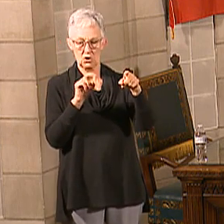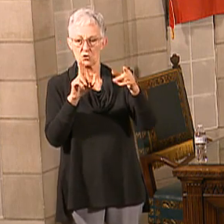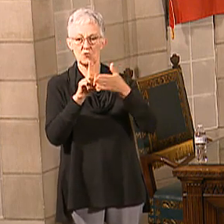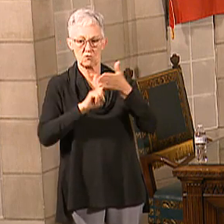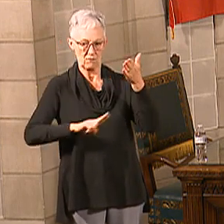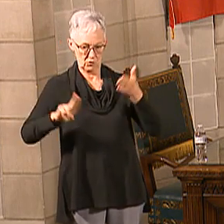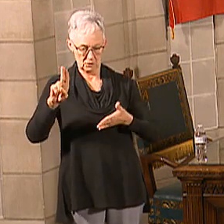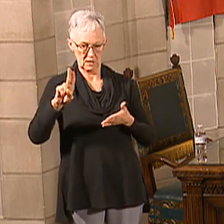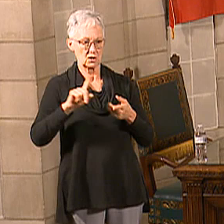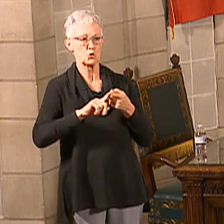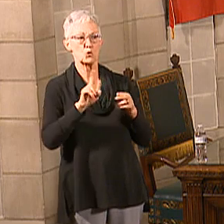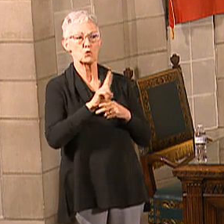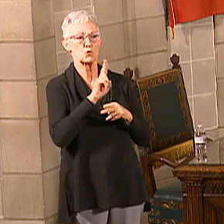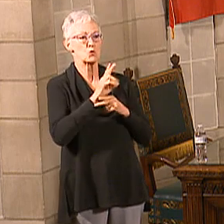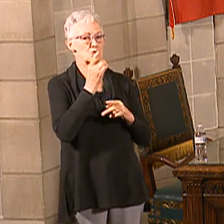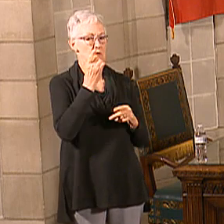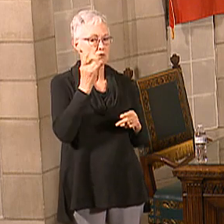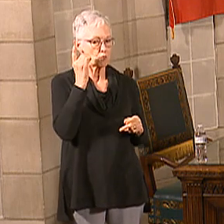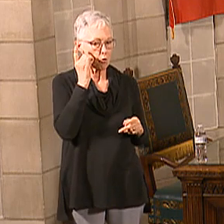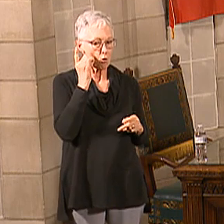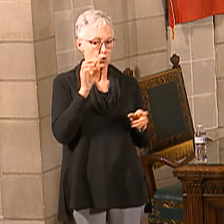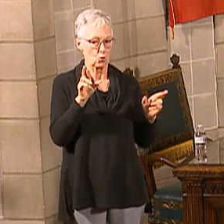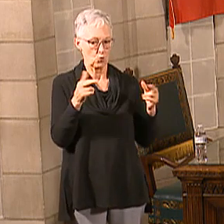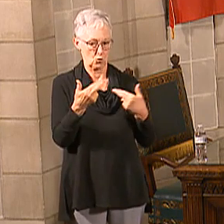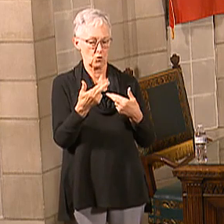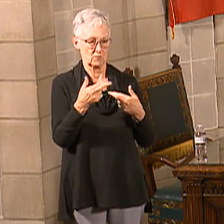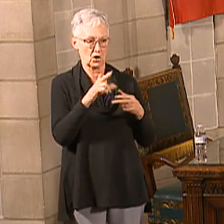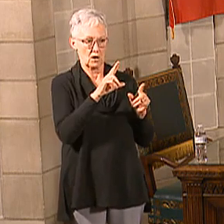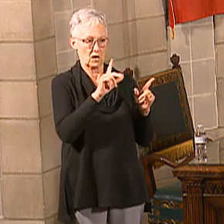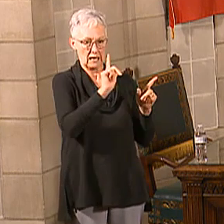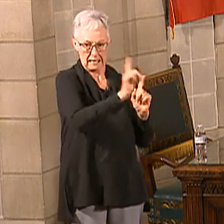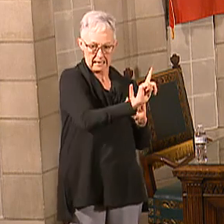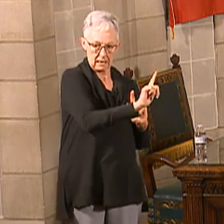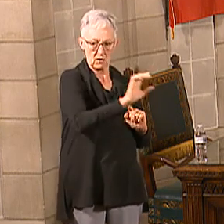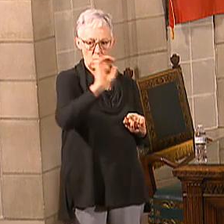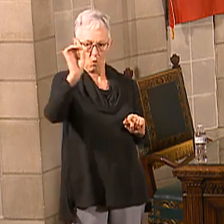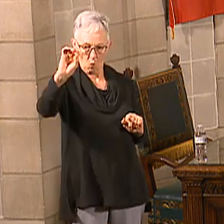University of Nebraska-Omaha, and University of Nebraska-Kearney. It